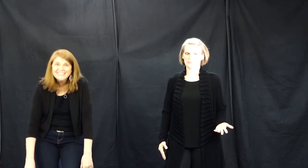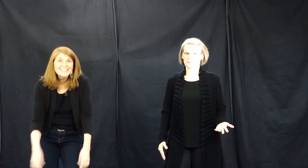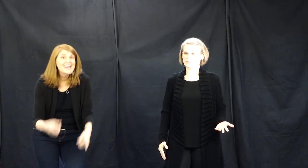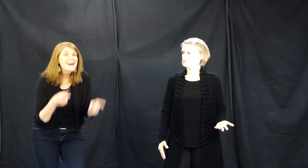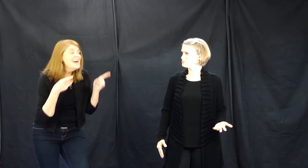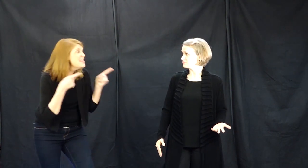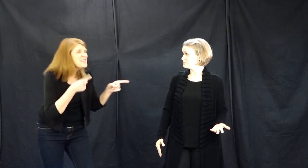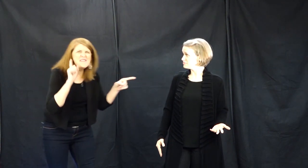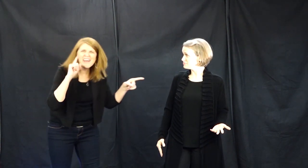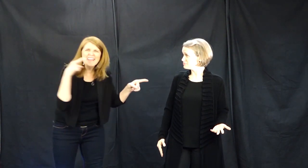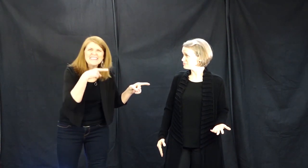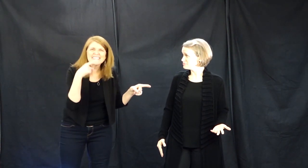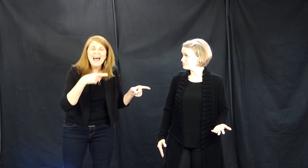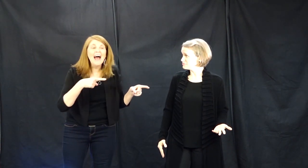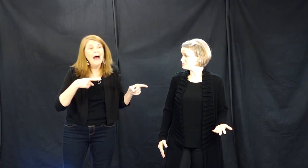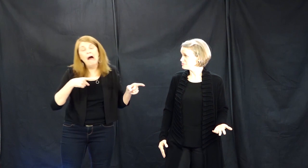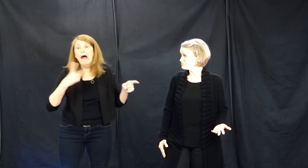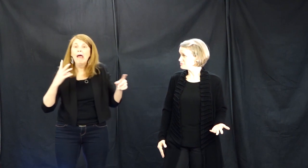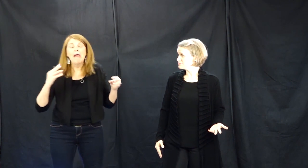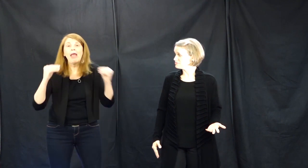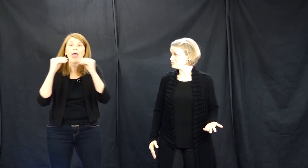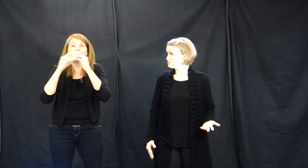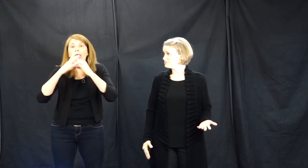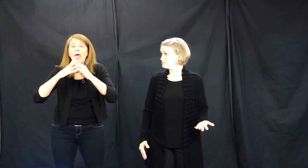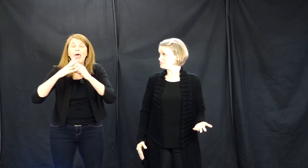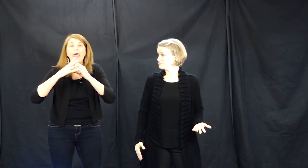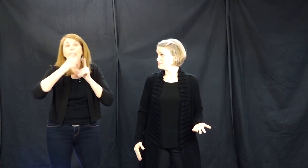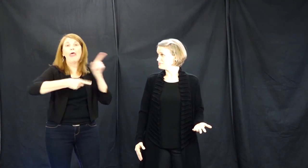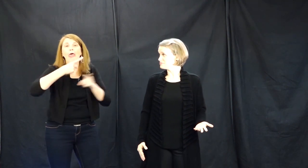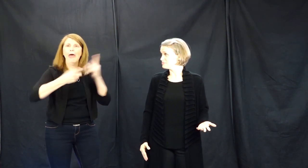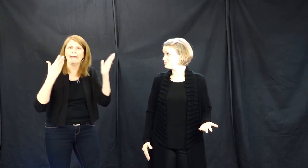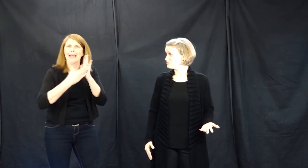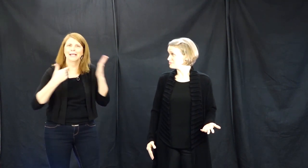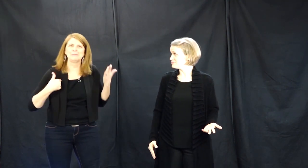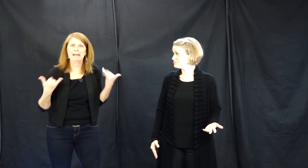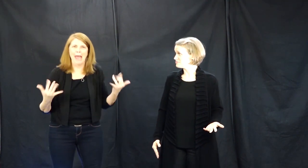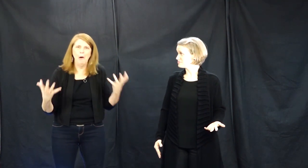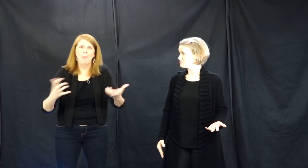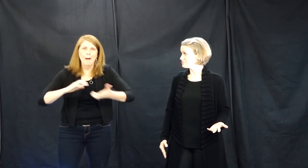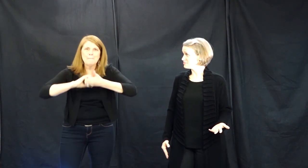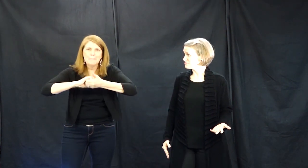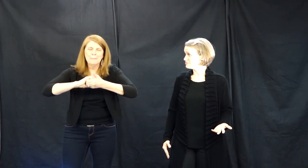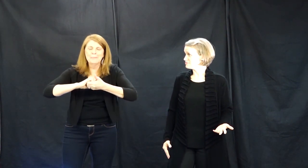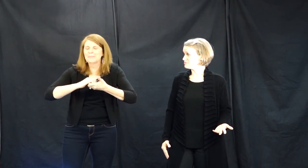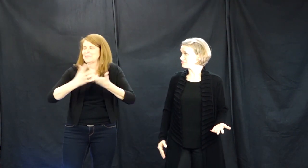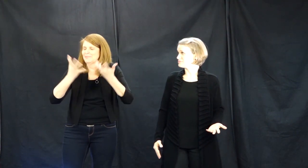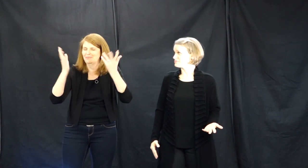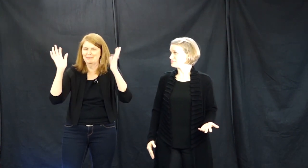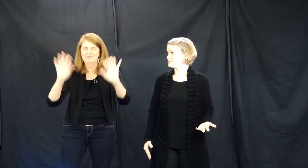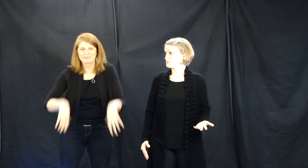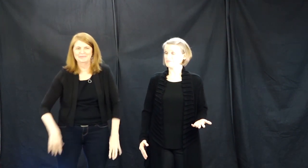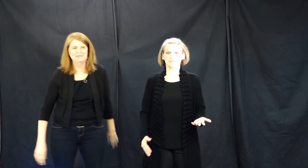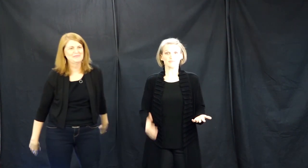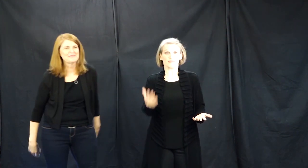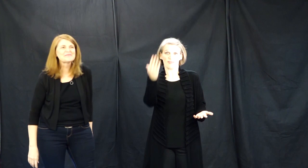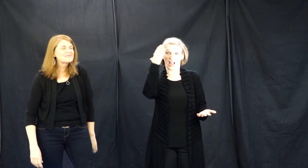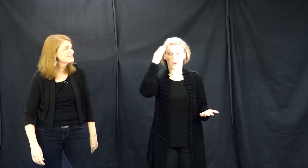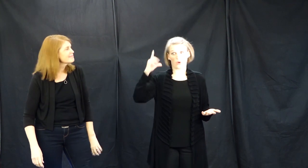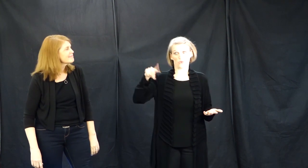hear this guy? Man openly campaigns against me, talking about I look forward to our partnership. It is crazy that the guy who comes in second